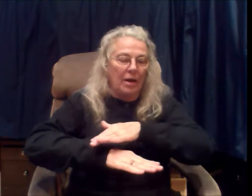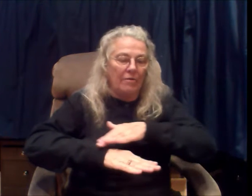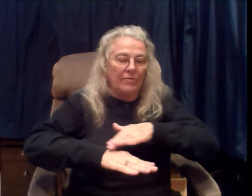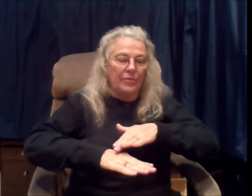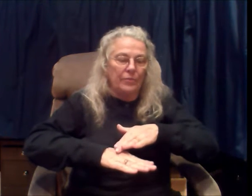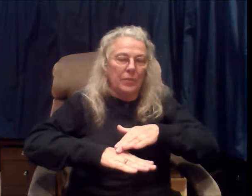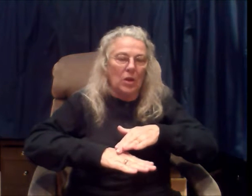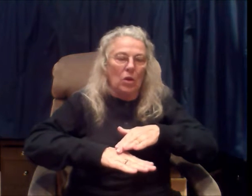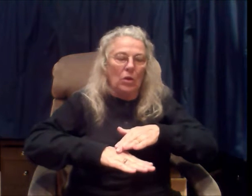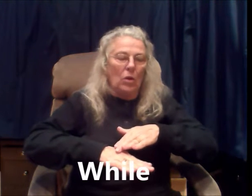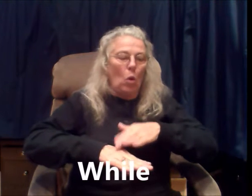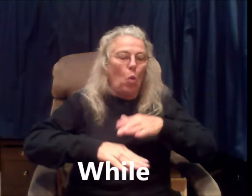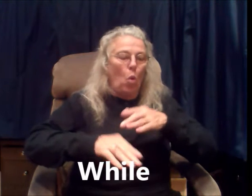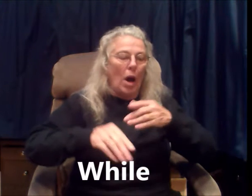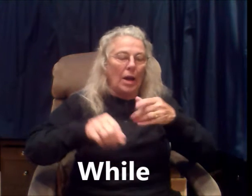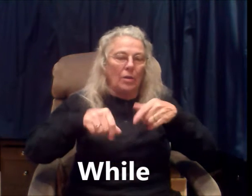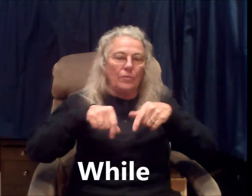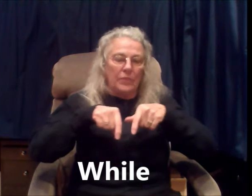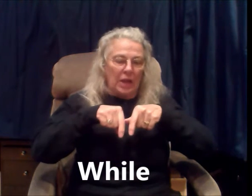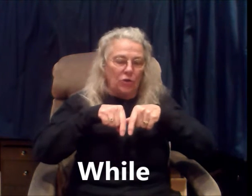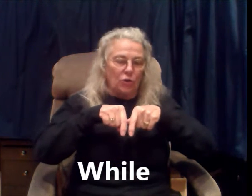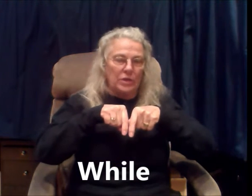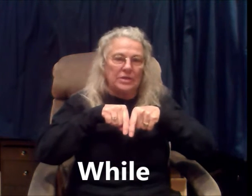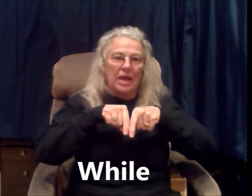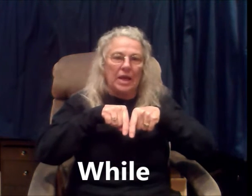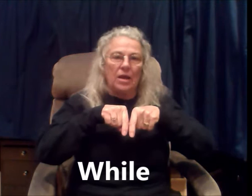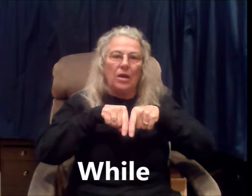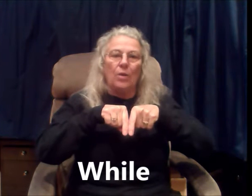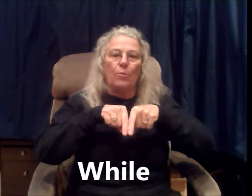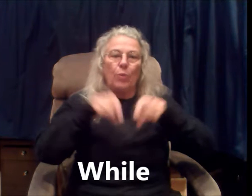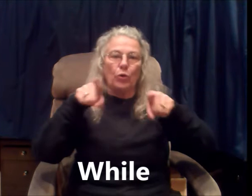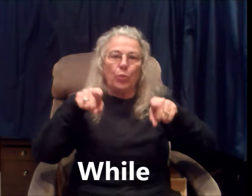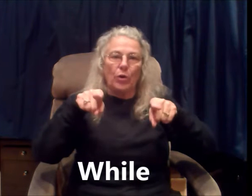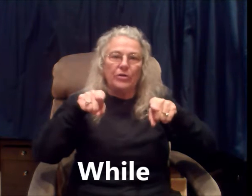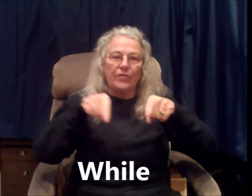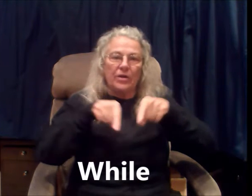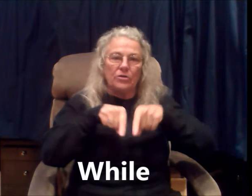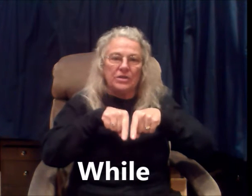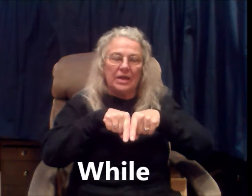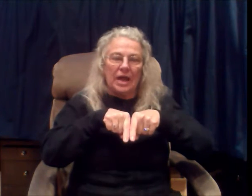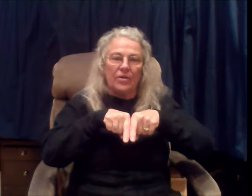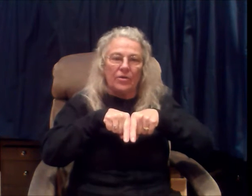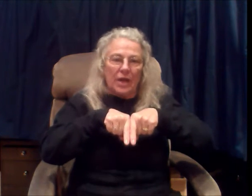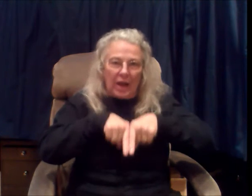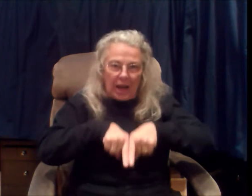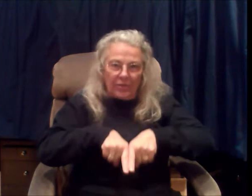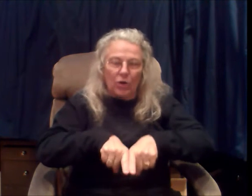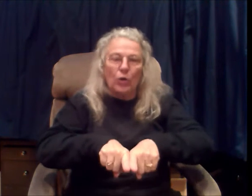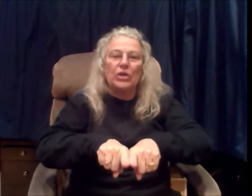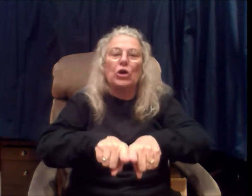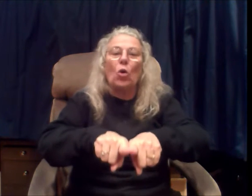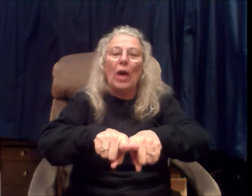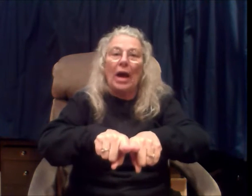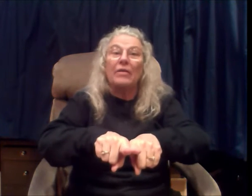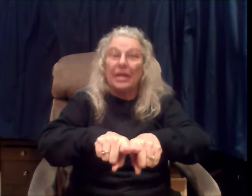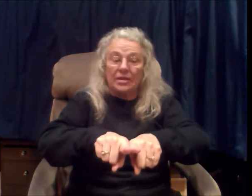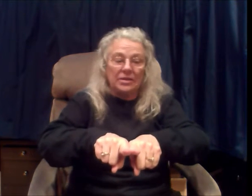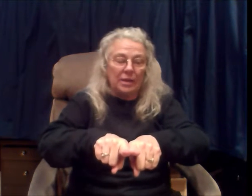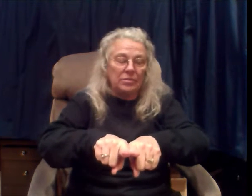Above. While, and you're going to take both pointer fingers together, and they're going to go out at the same